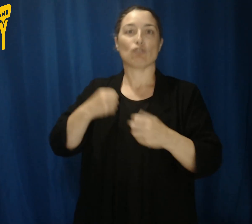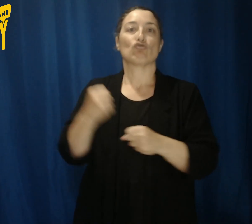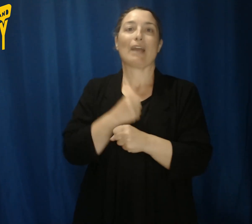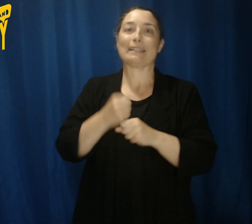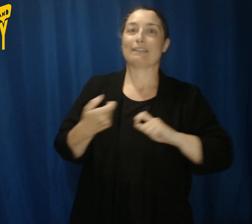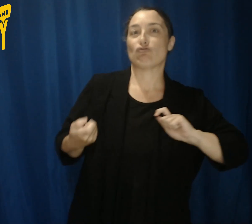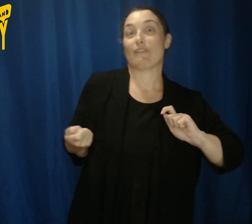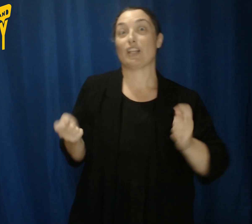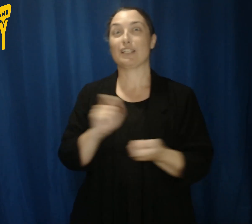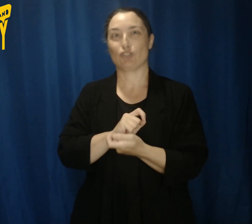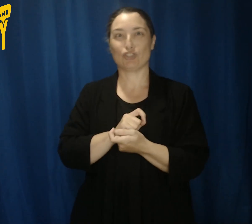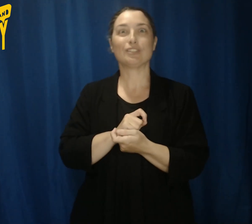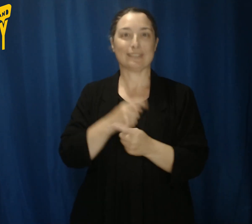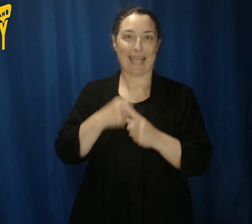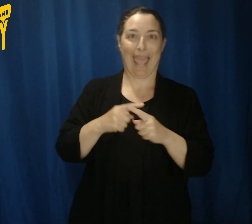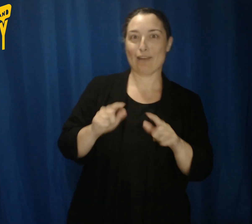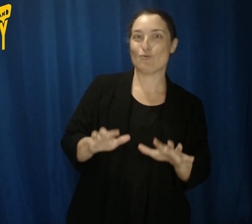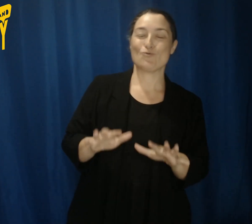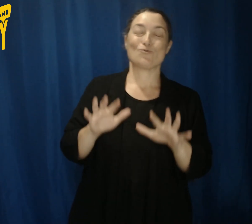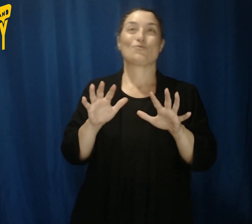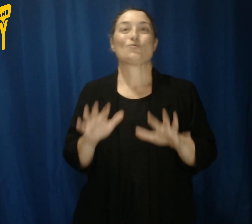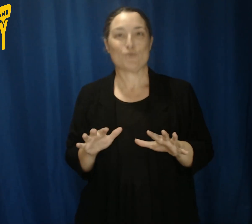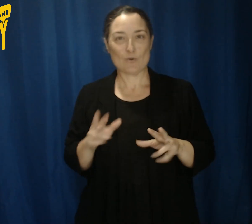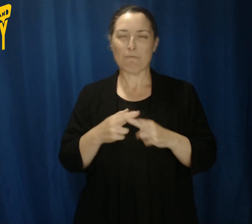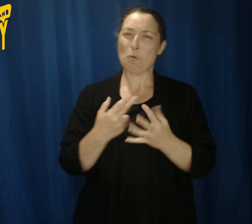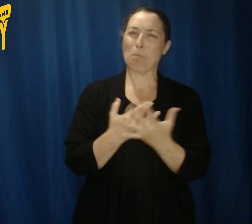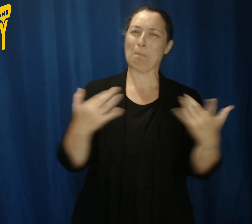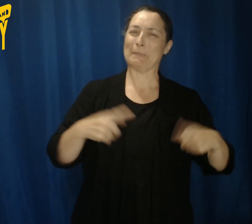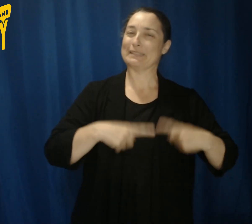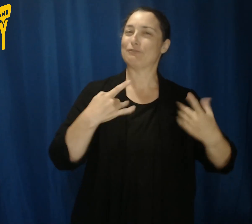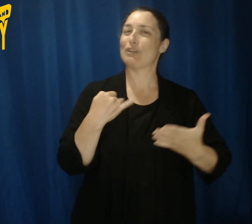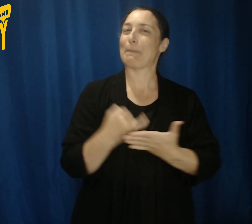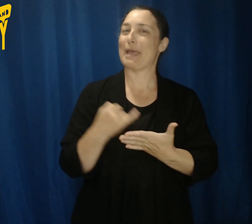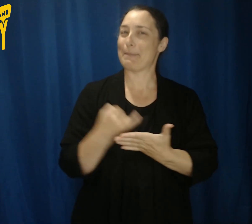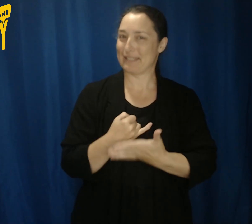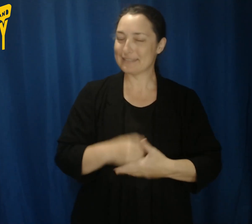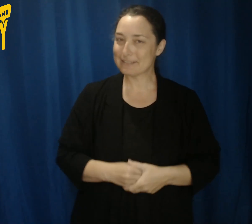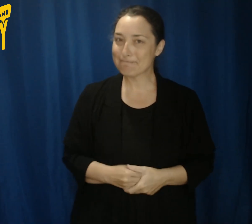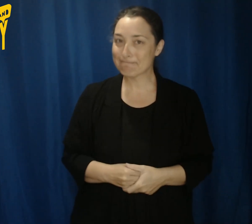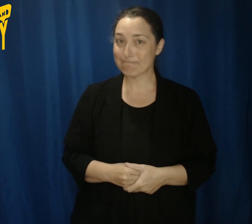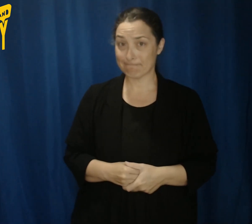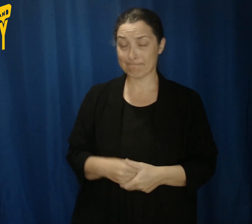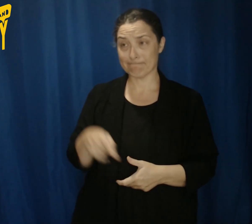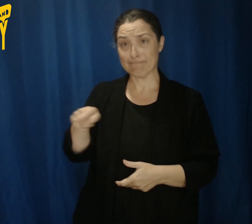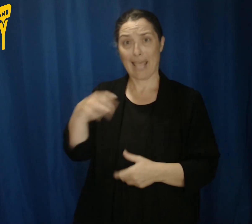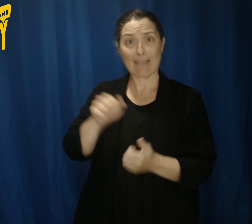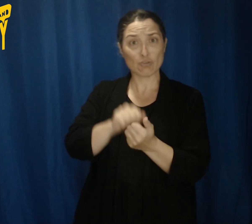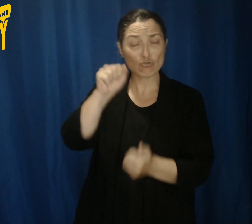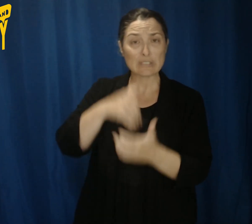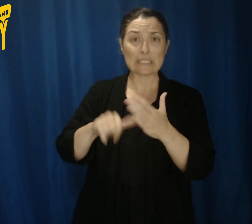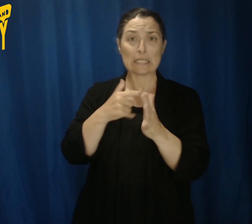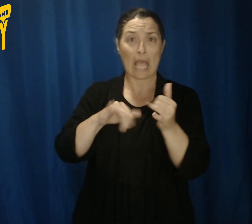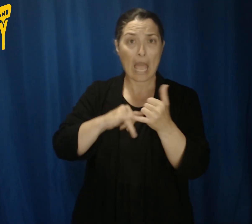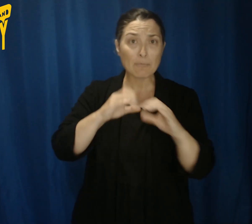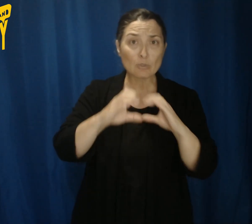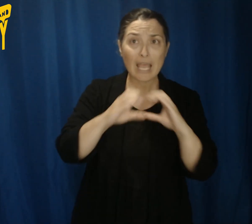endless inspiration within all impairments. Kath has degrees in arts communications, sound extension, creative writing,